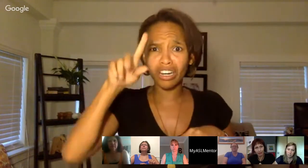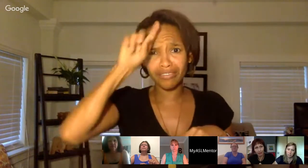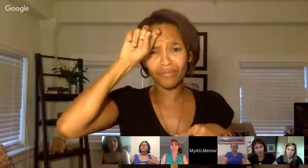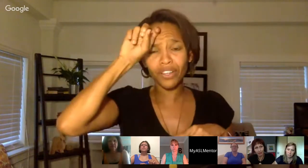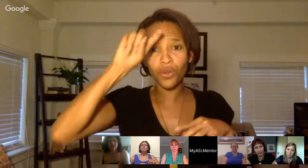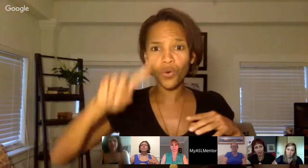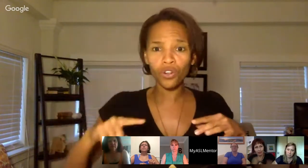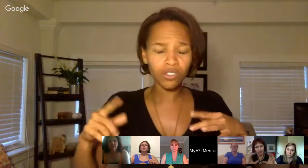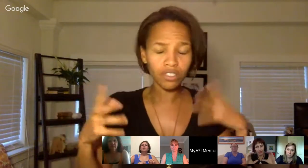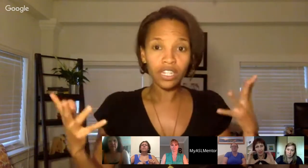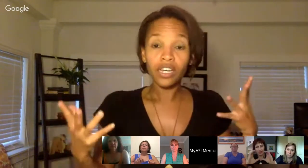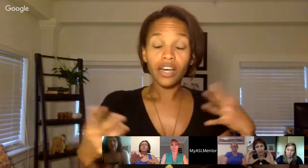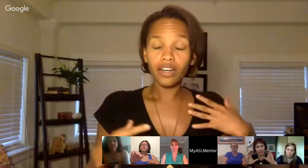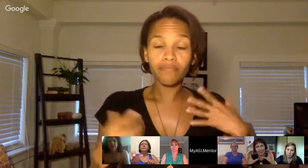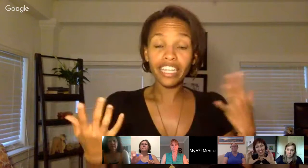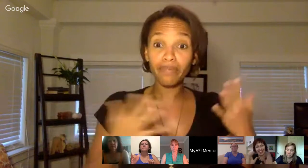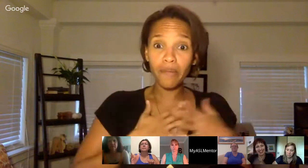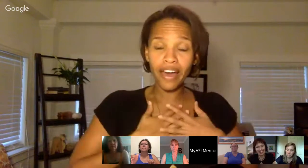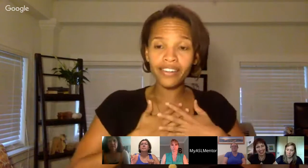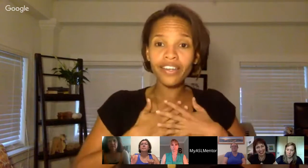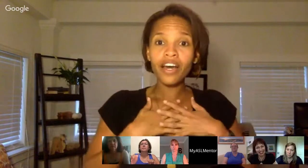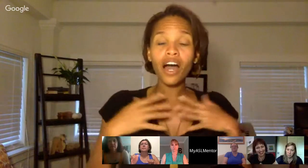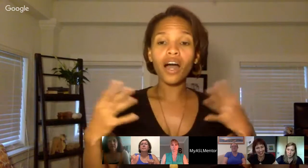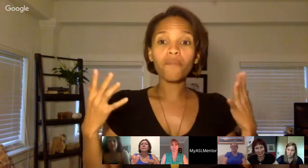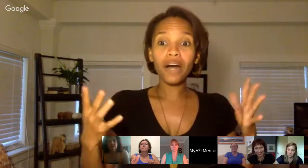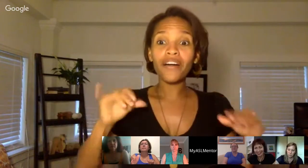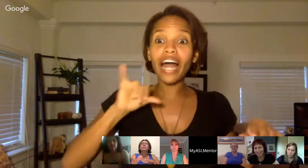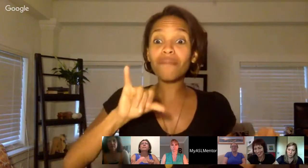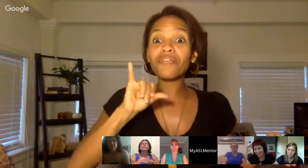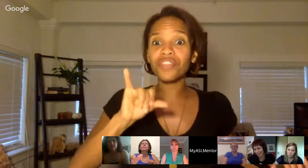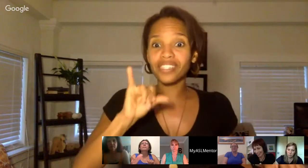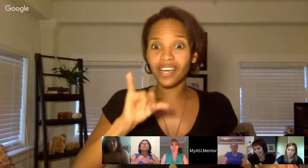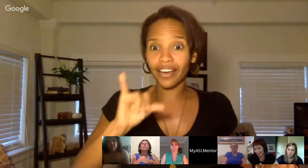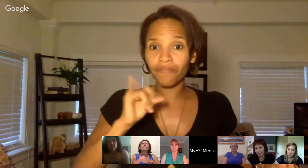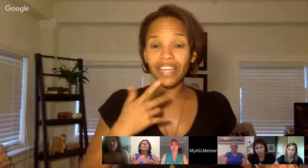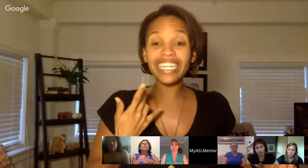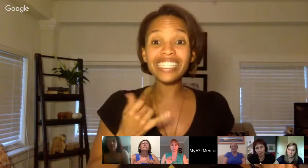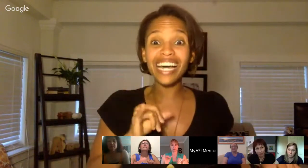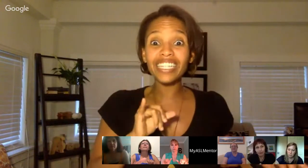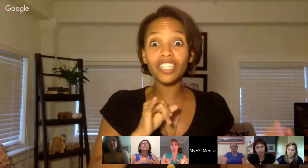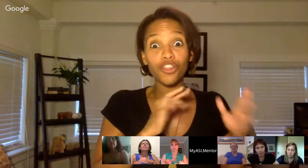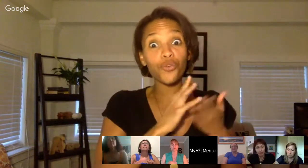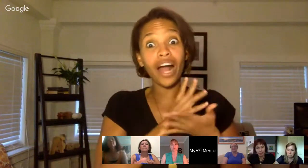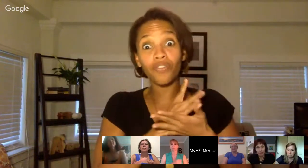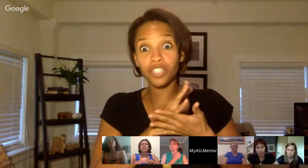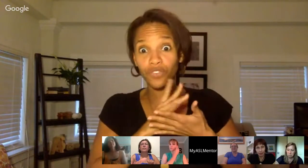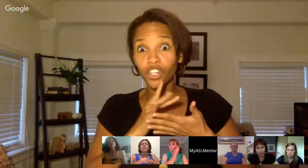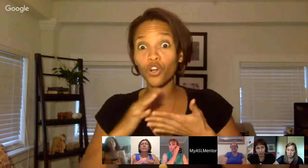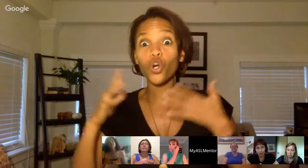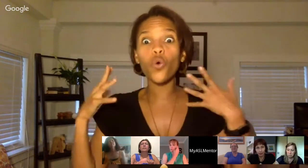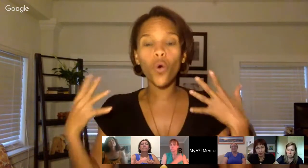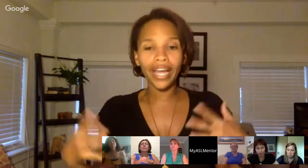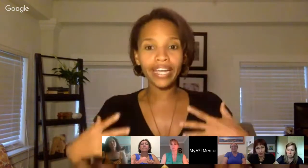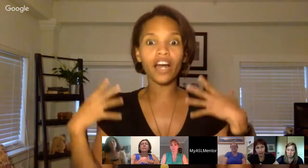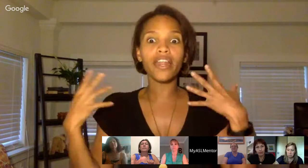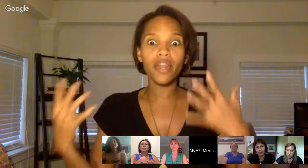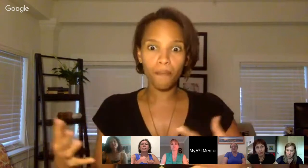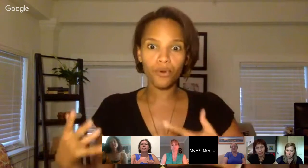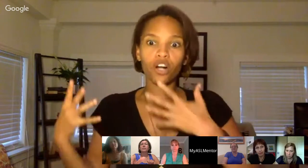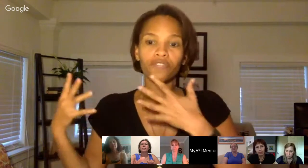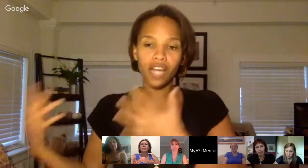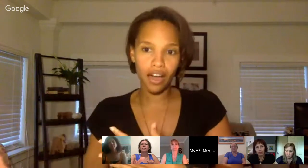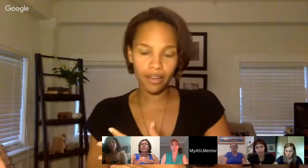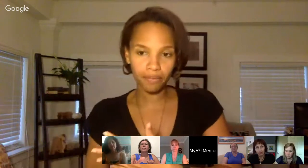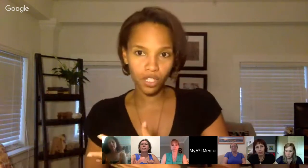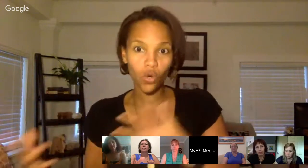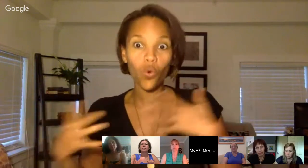and thought, what in the world? That's my bad. But I meant this sign, and he signs it throughout this video quite a number